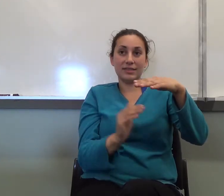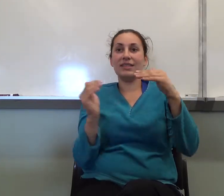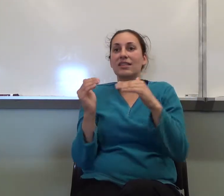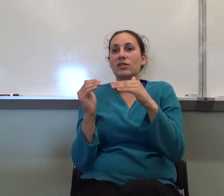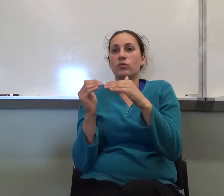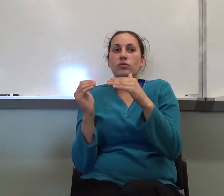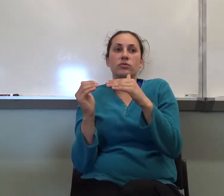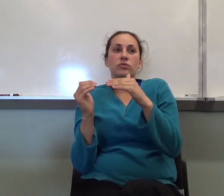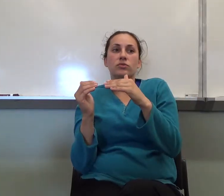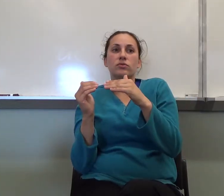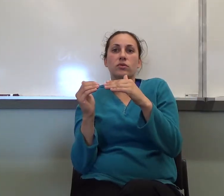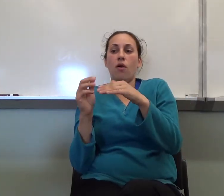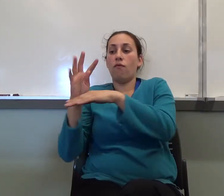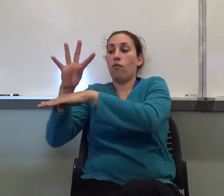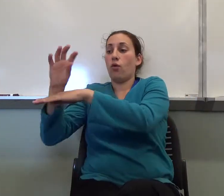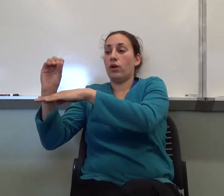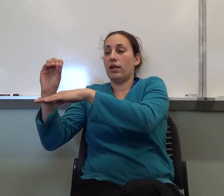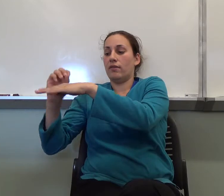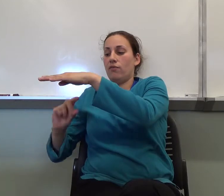40 over 100.